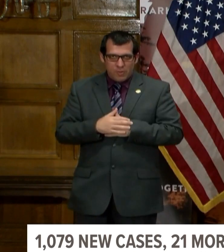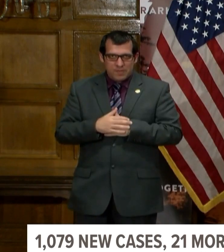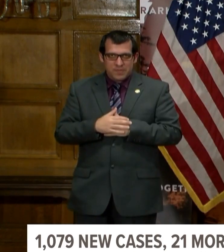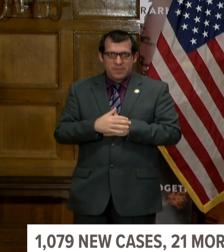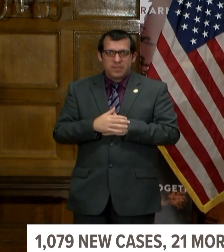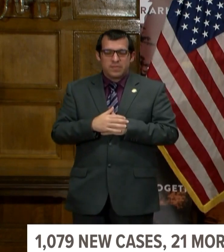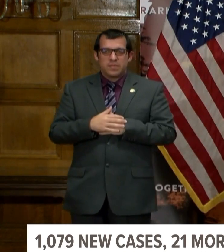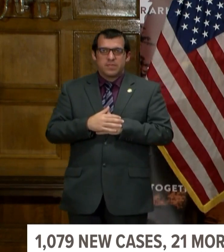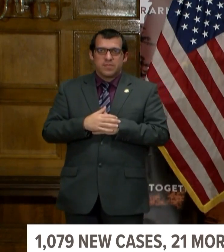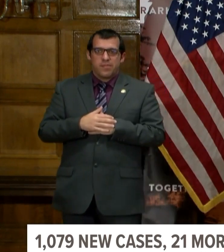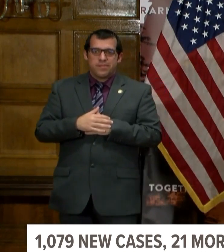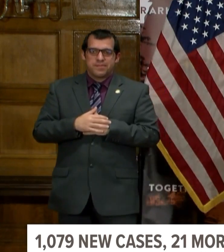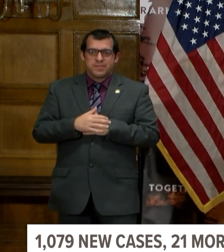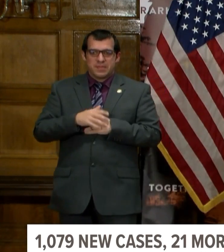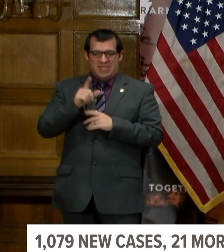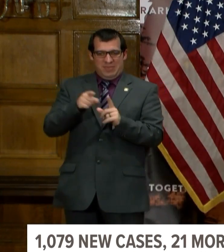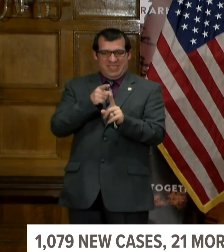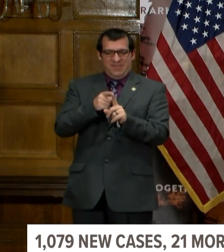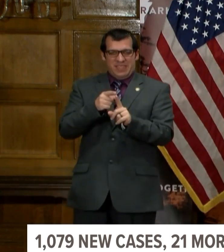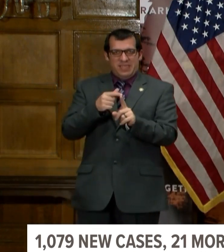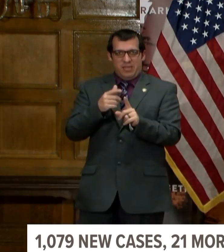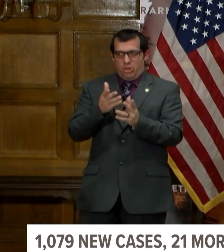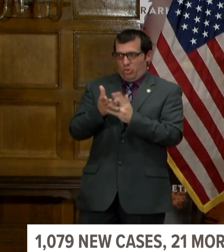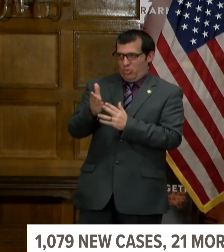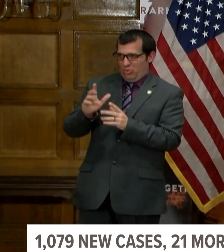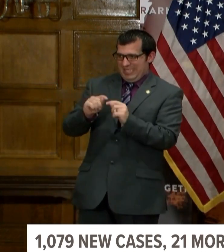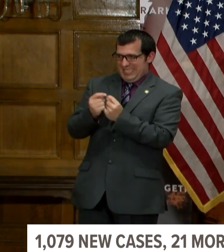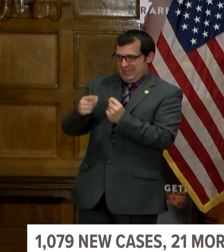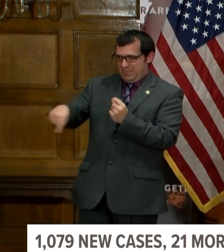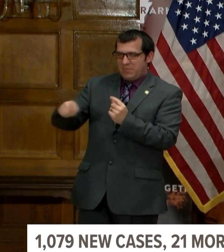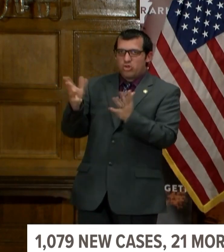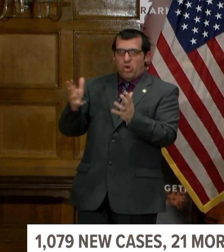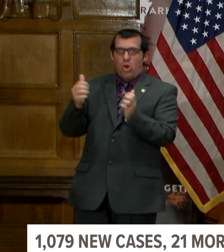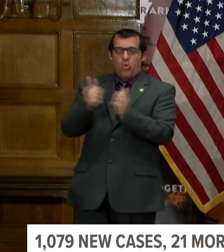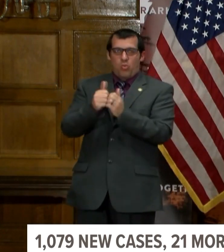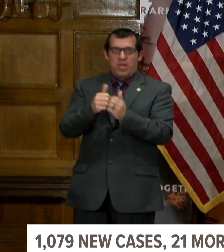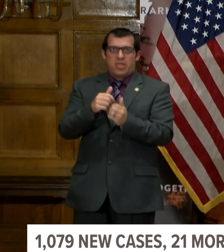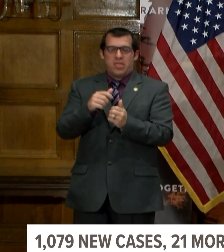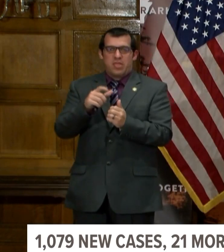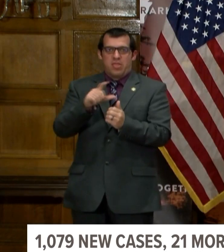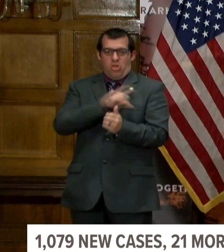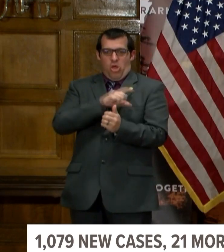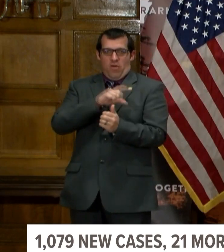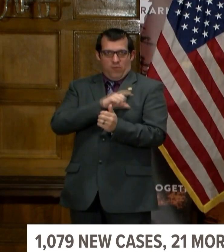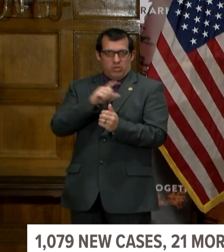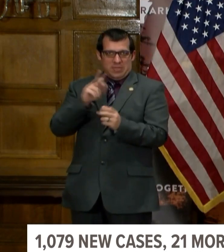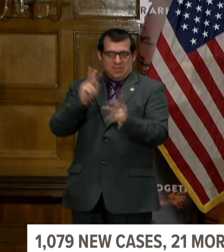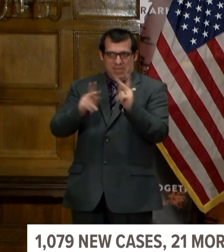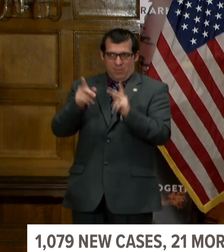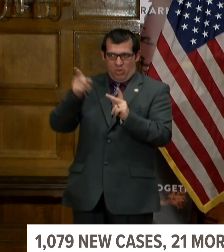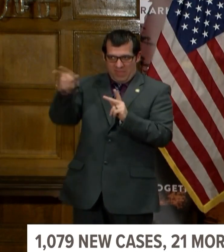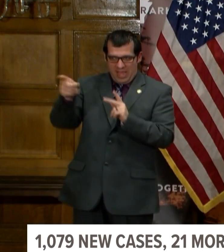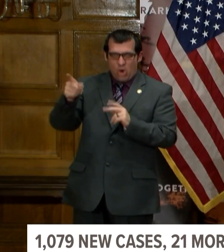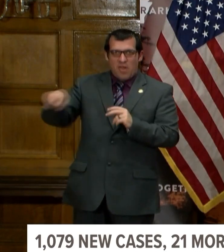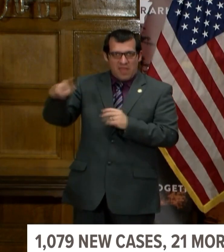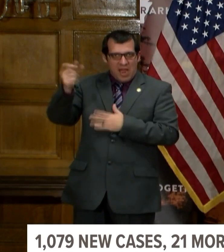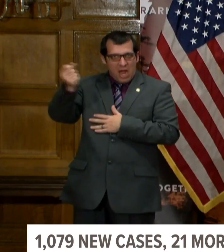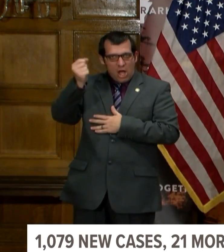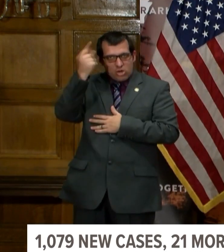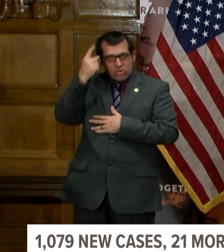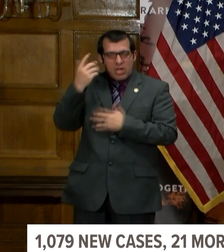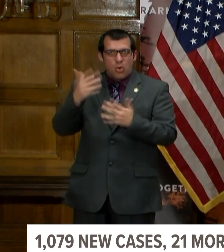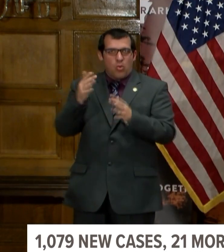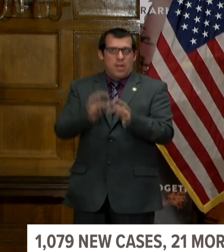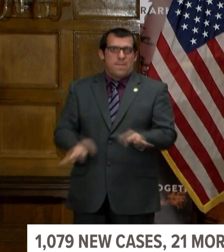have, through our team, talked to the law enforcement personnel there, and they understand the